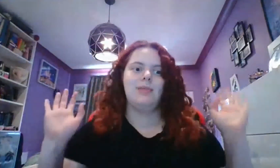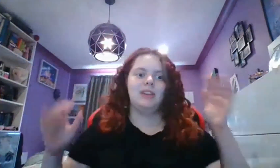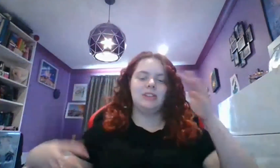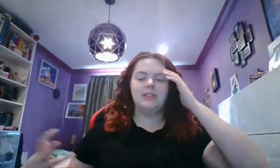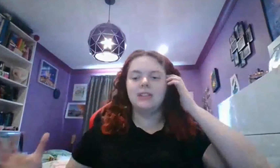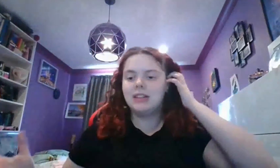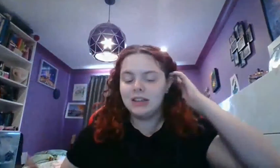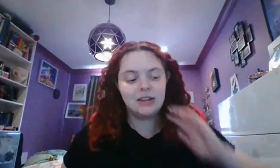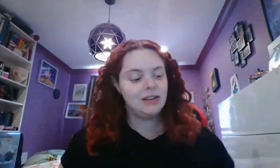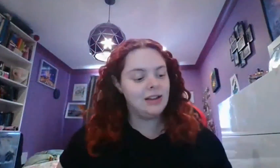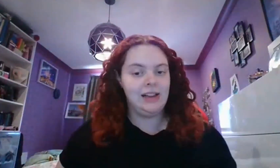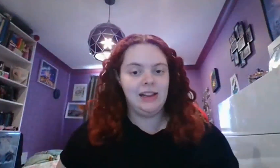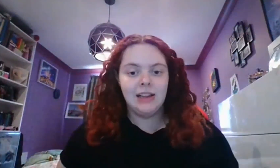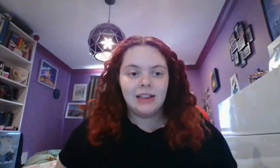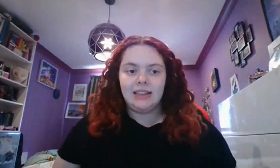Perfect.